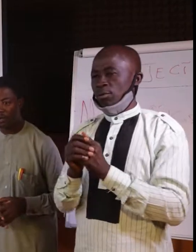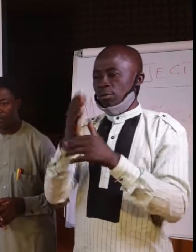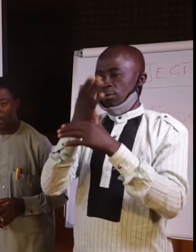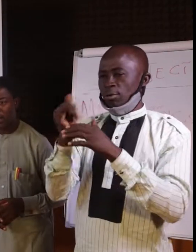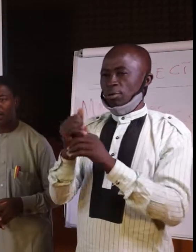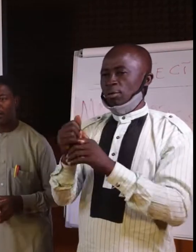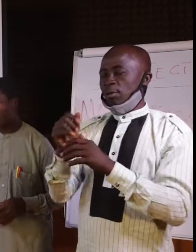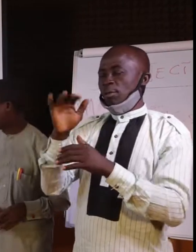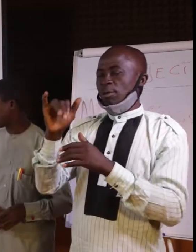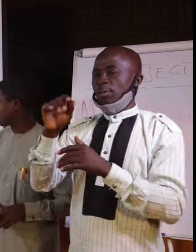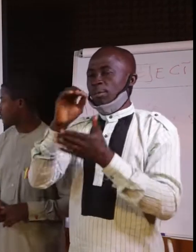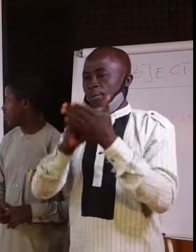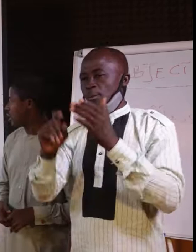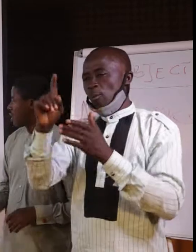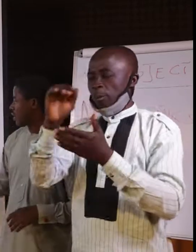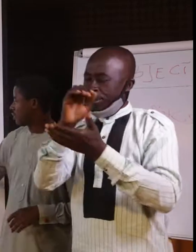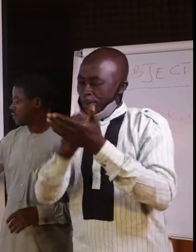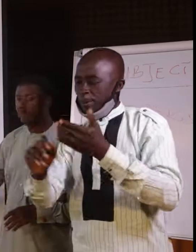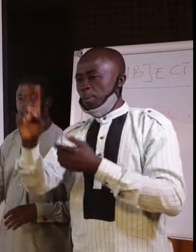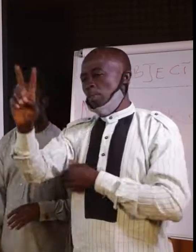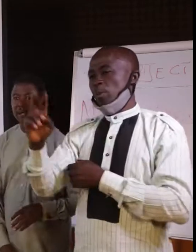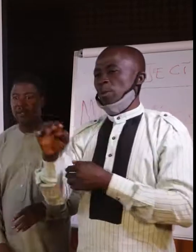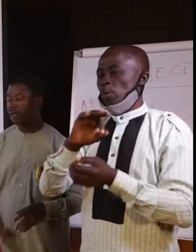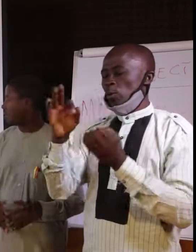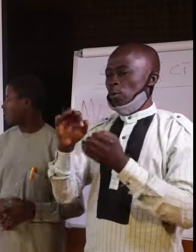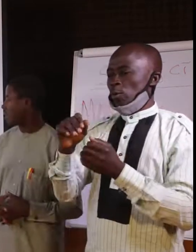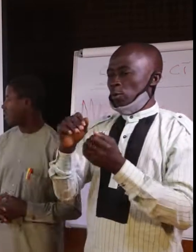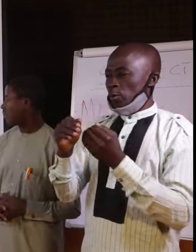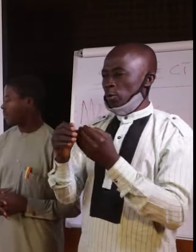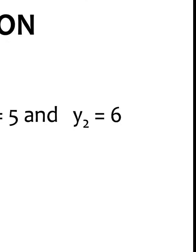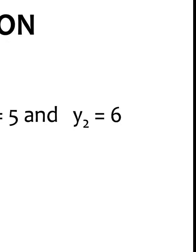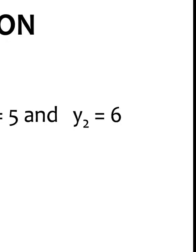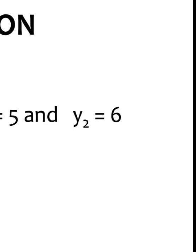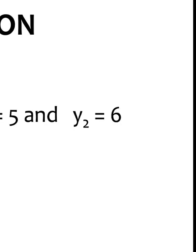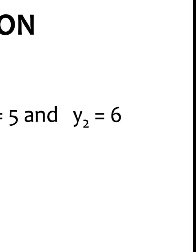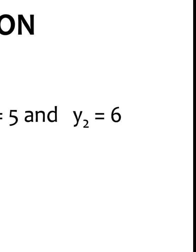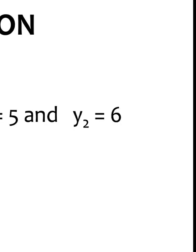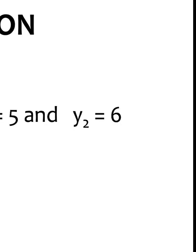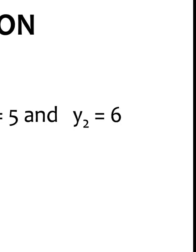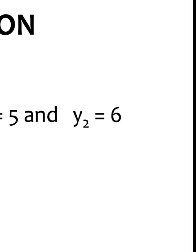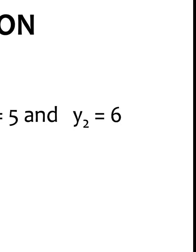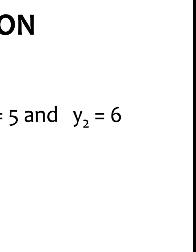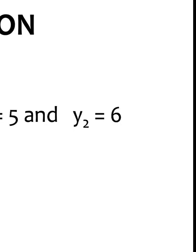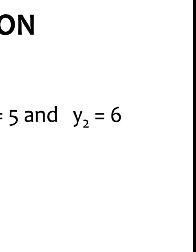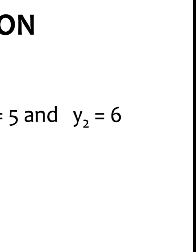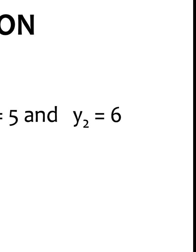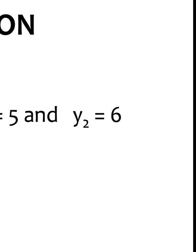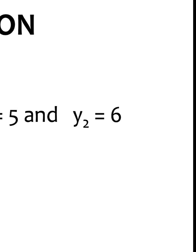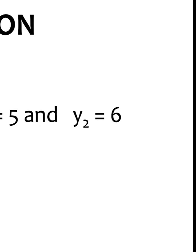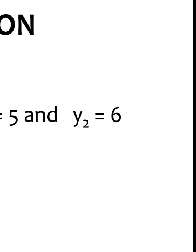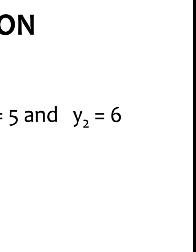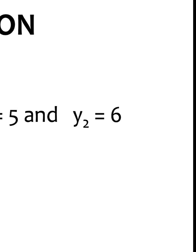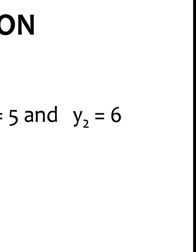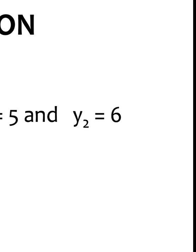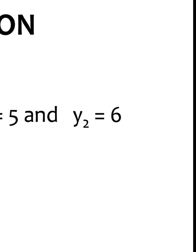by minus 1 minus 2. When you simplify, you have y minus 5